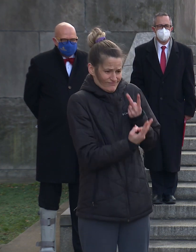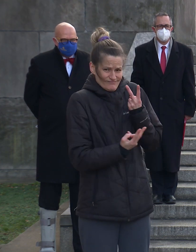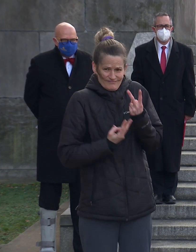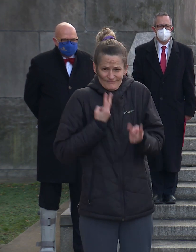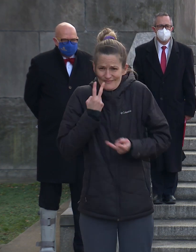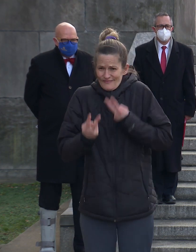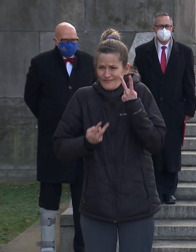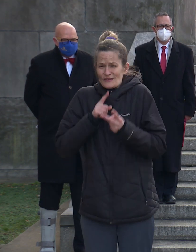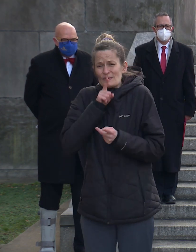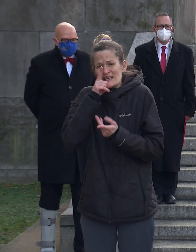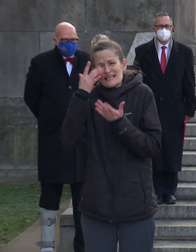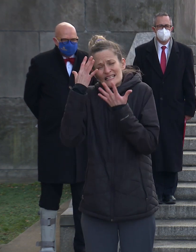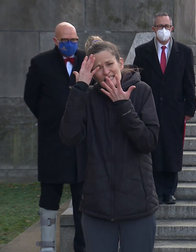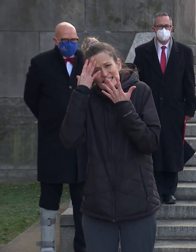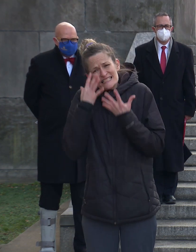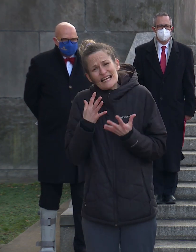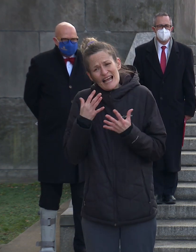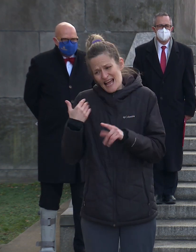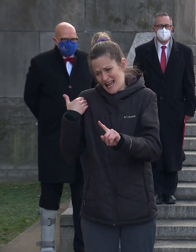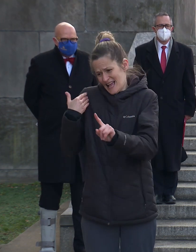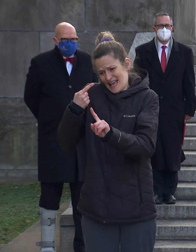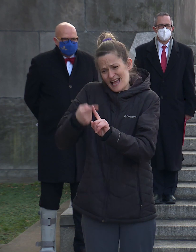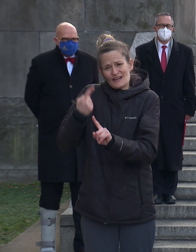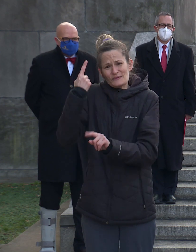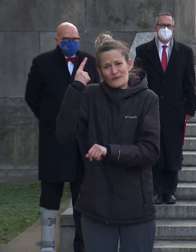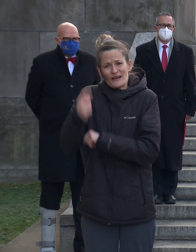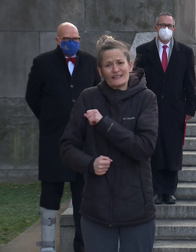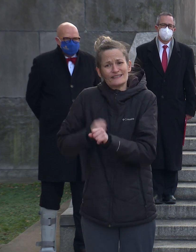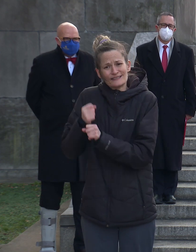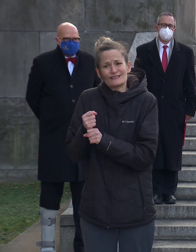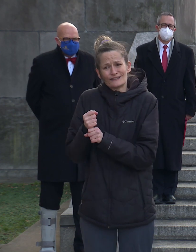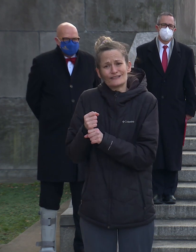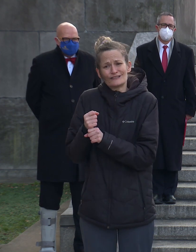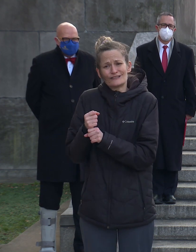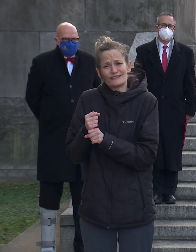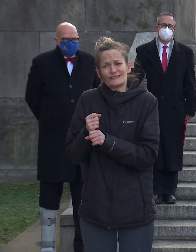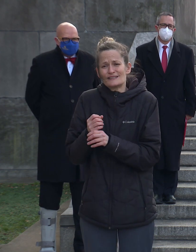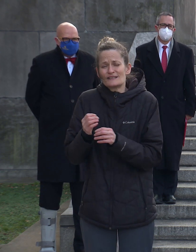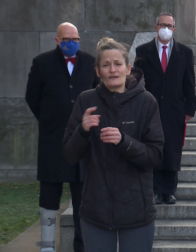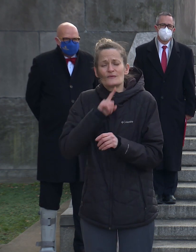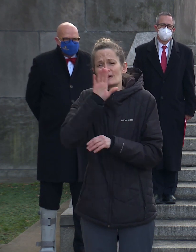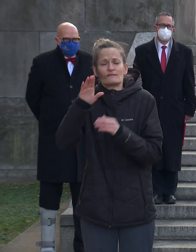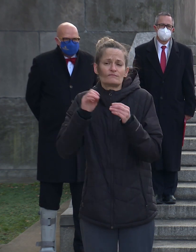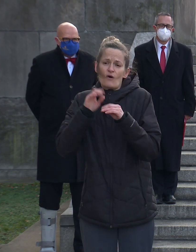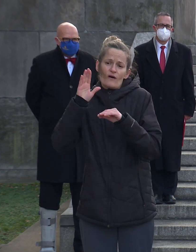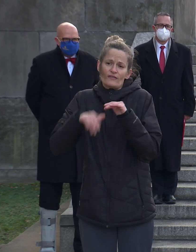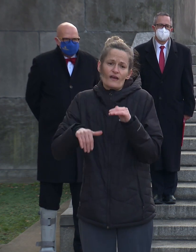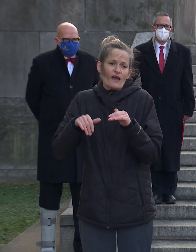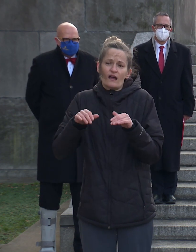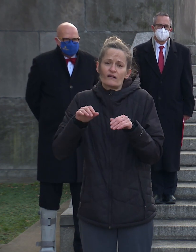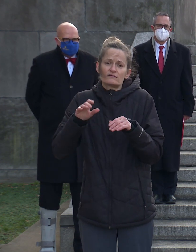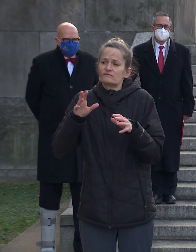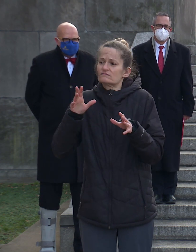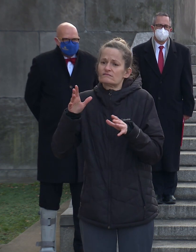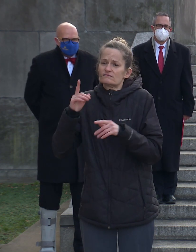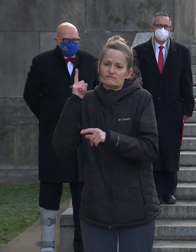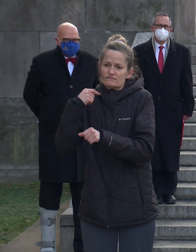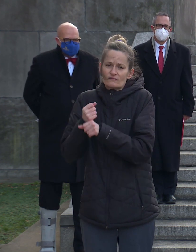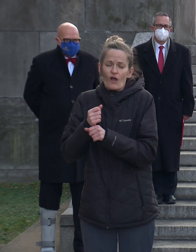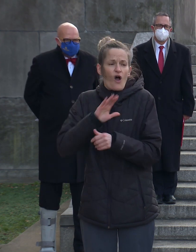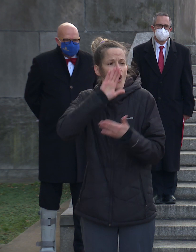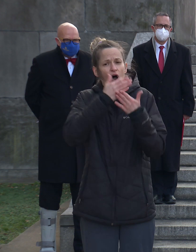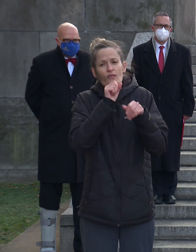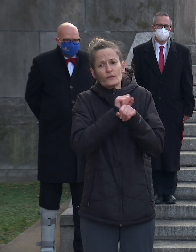than they have seen in their entire careers as healthcare workers. We need your help as a community members to be